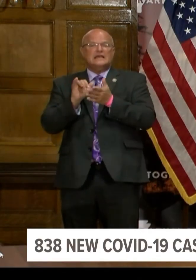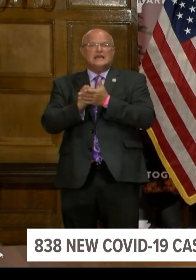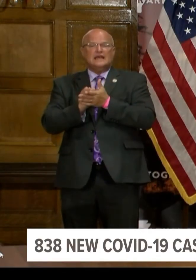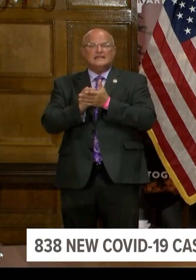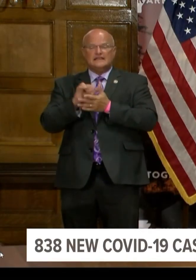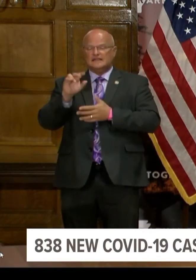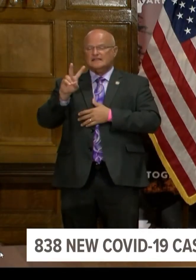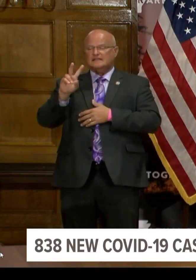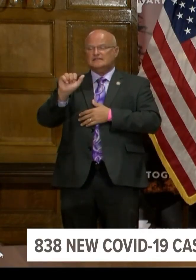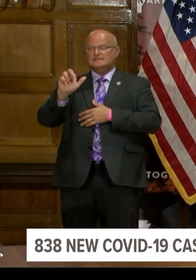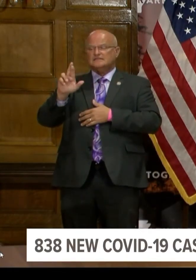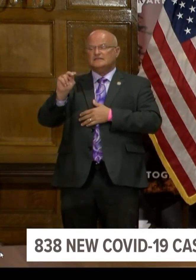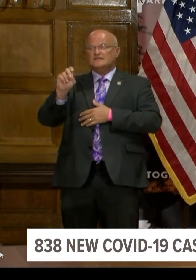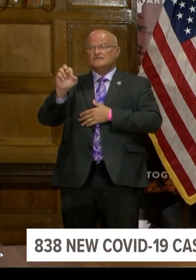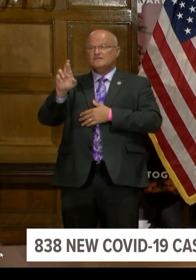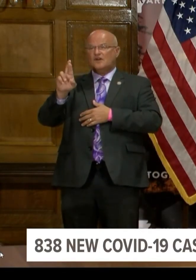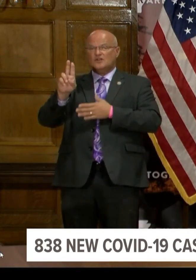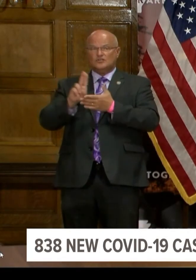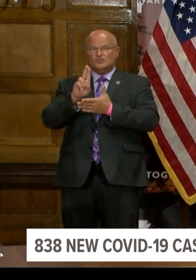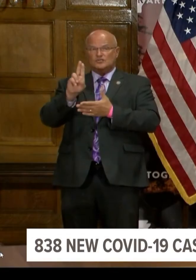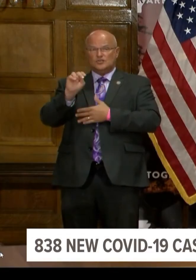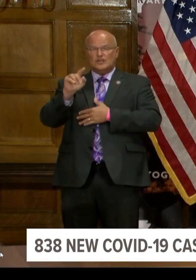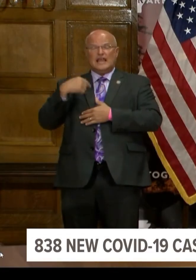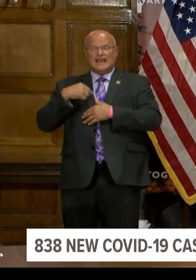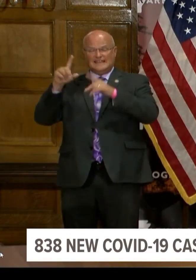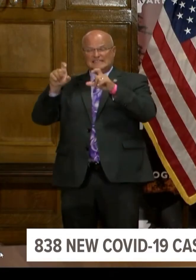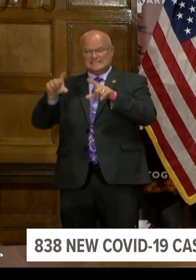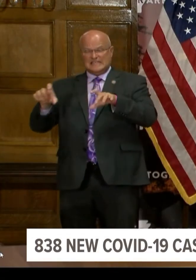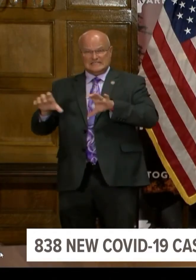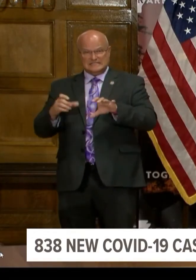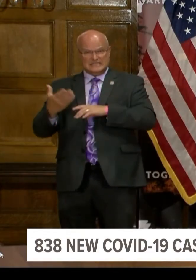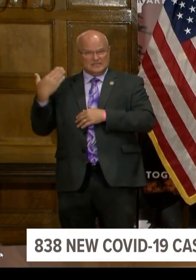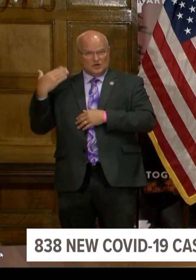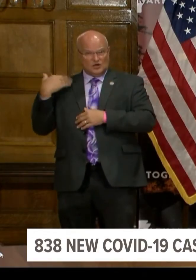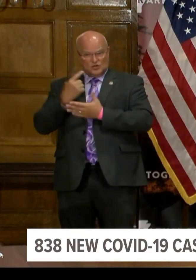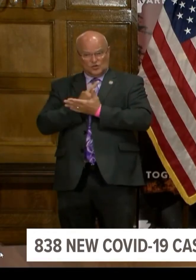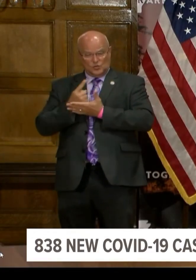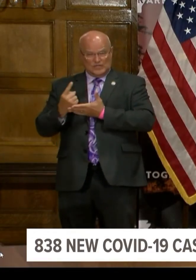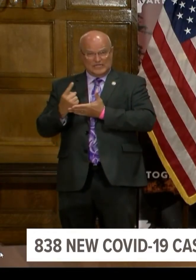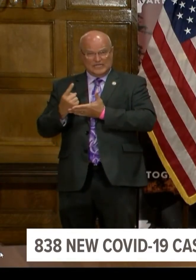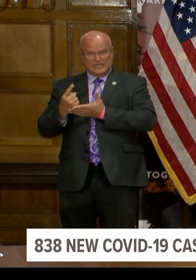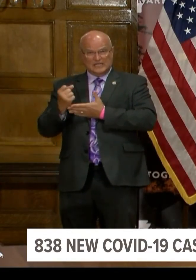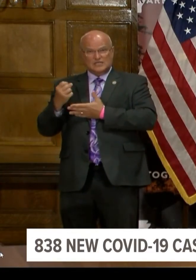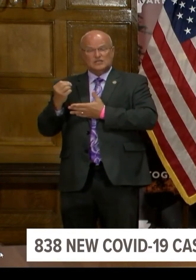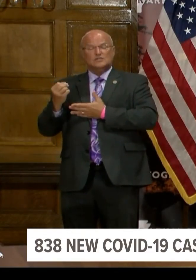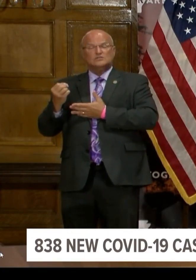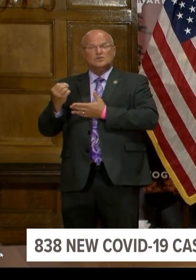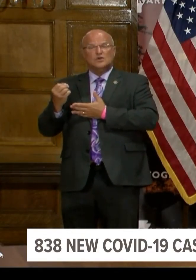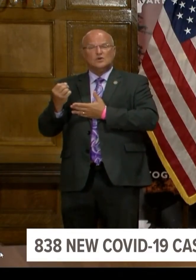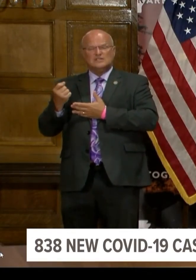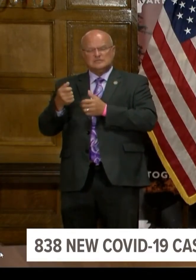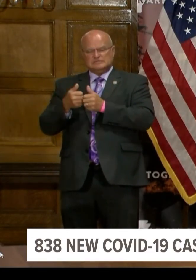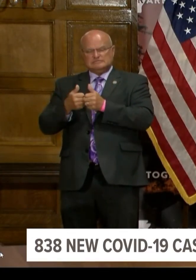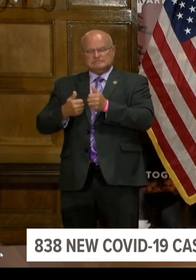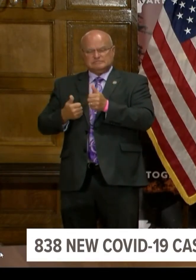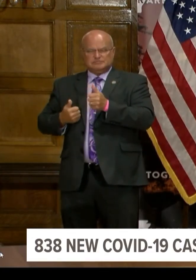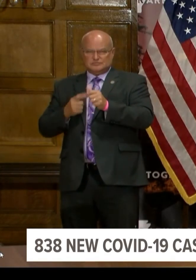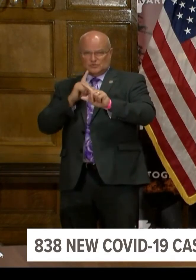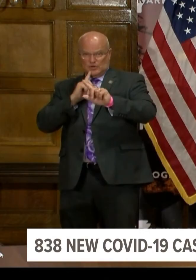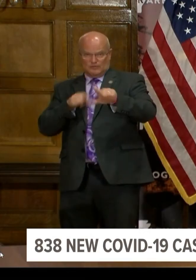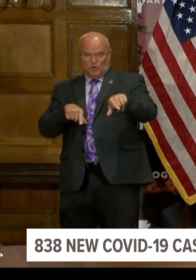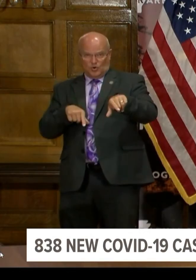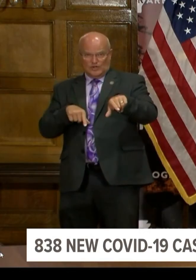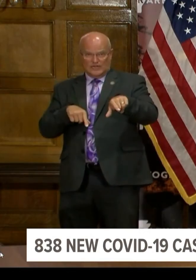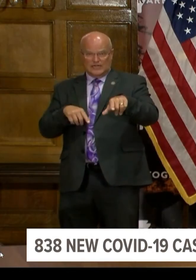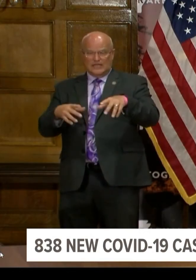the Varner unit actually had these tests done earlier in the week, and so they're a little bit of late reporting